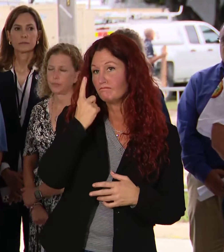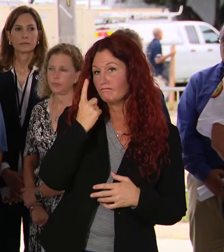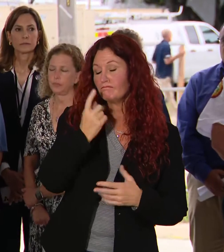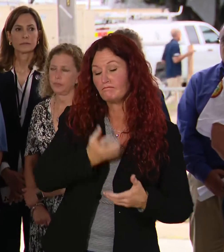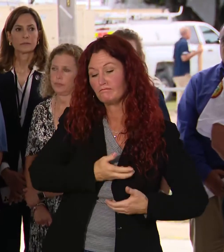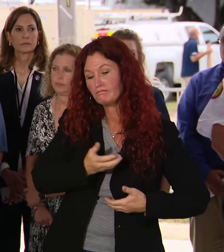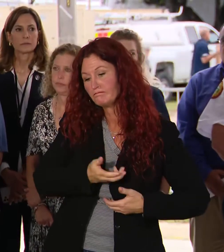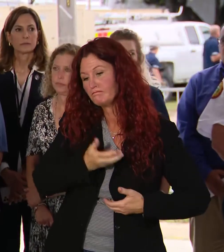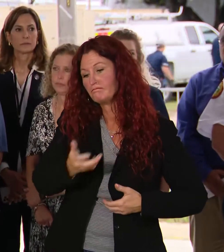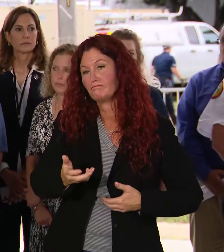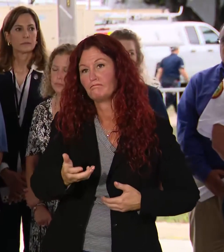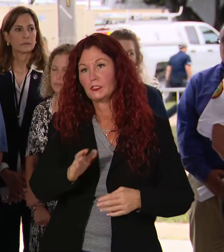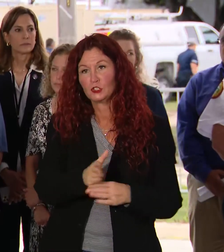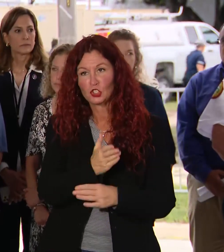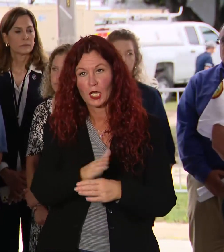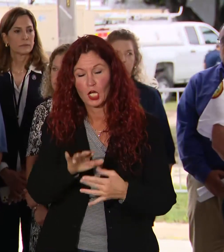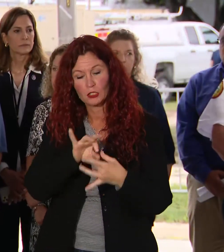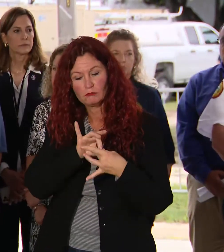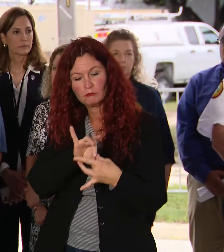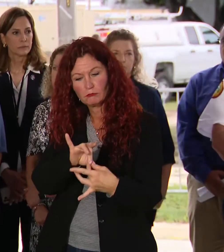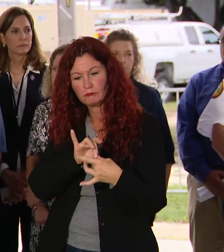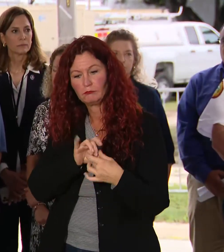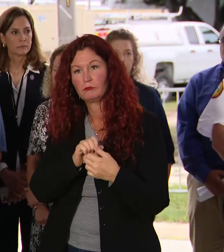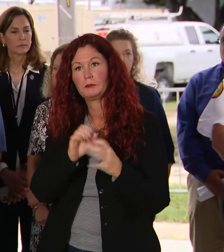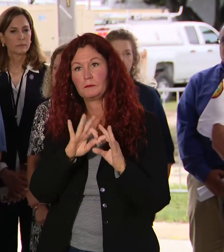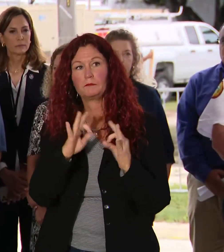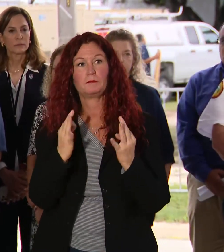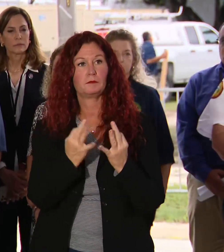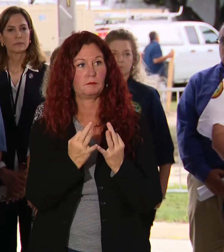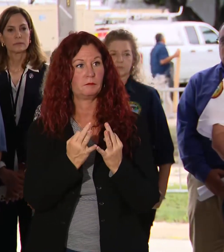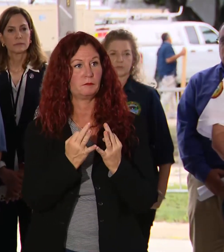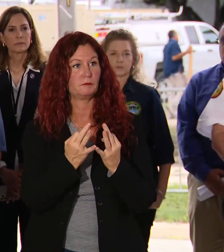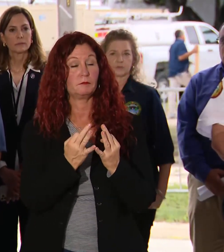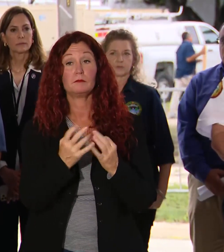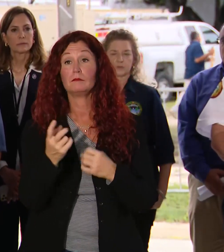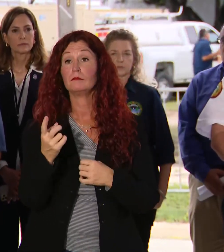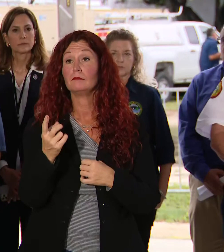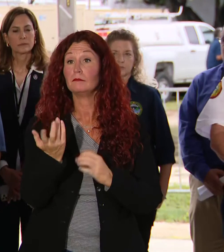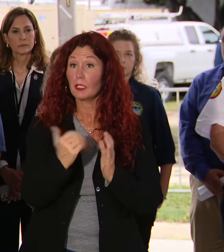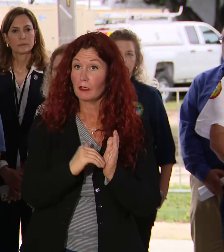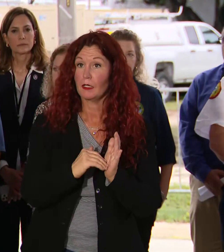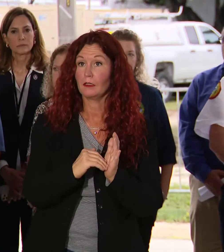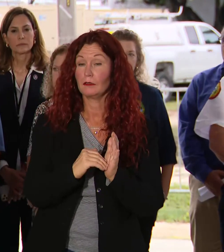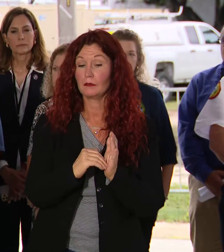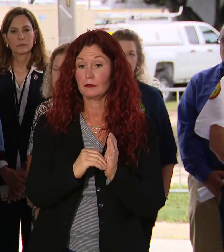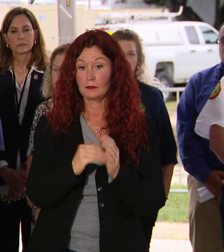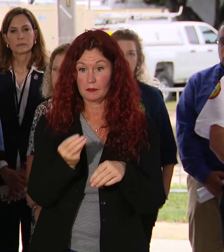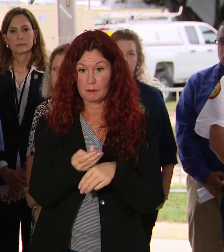visit, we are truly one nation, united by the enormity of